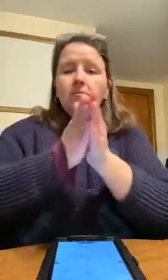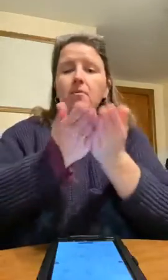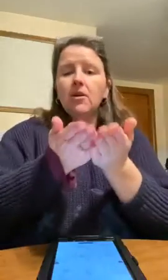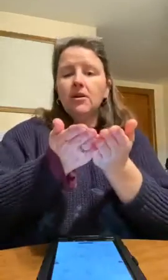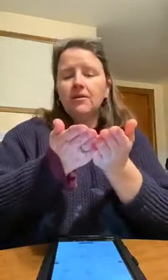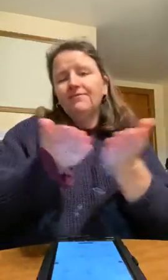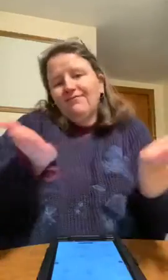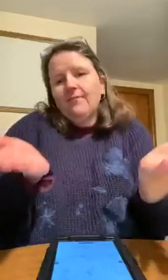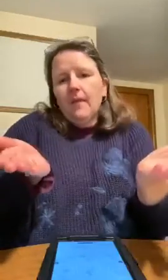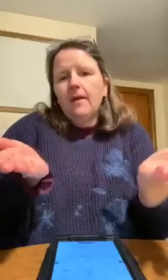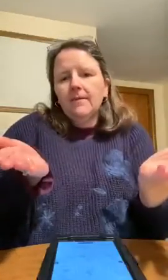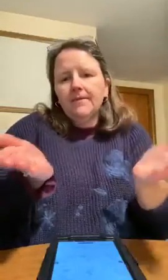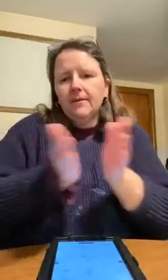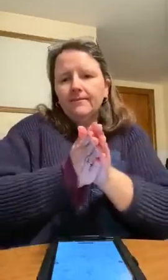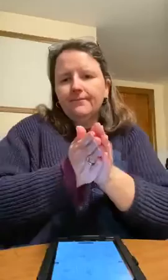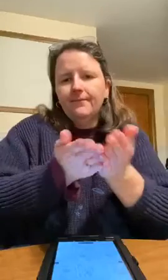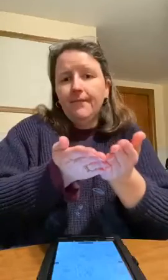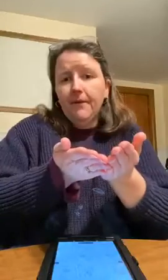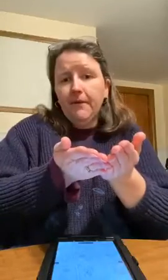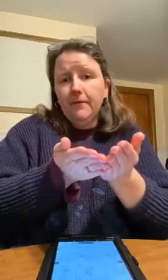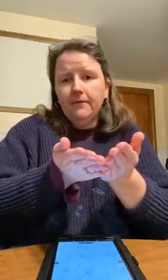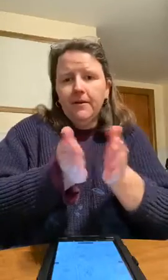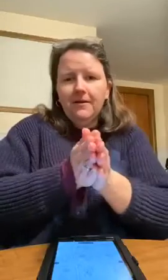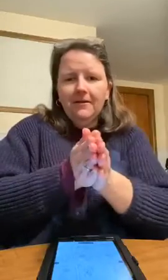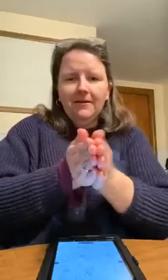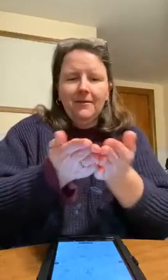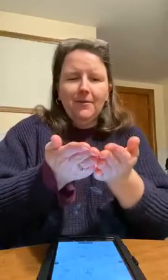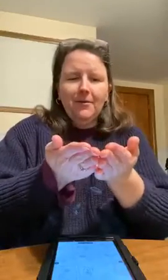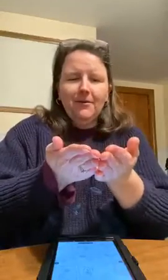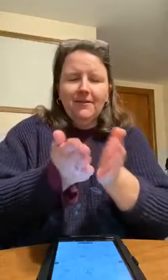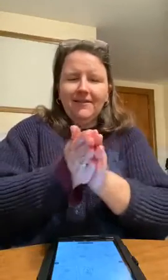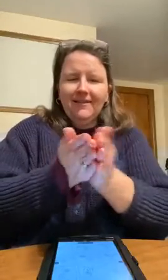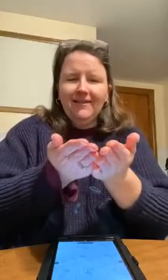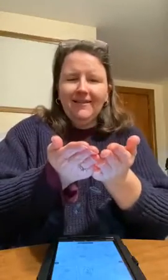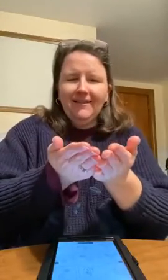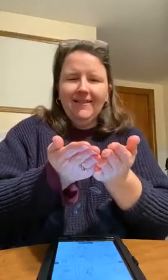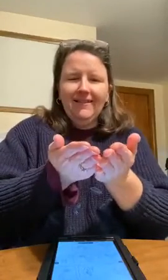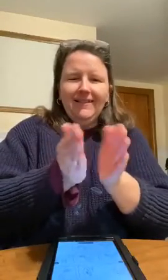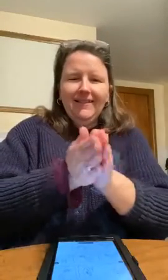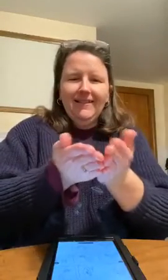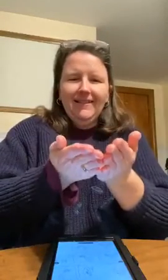Book, obviously. Duh. Book. All right.